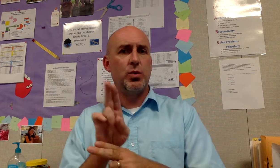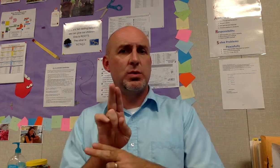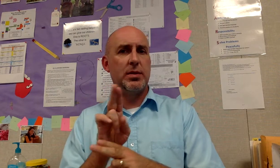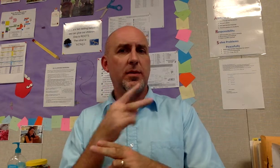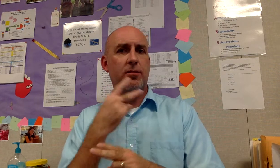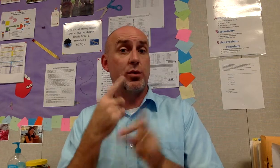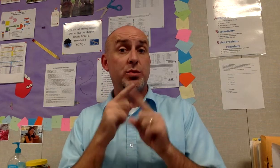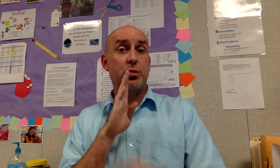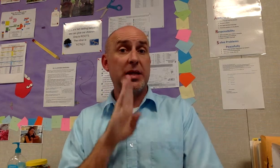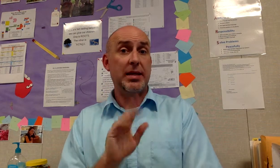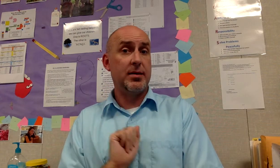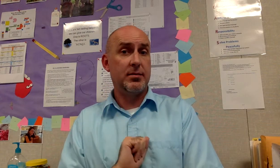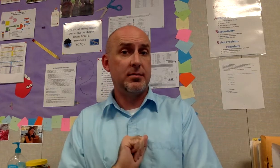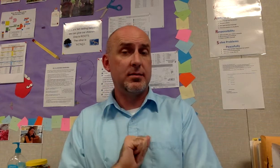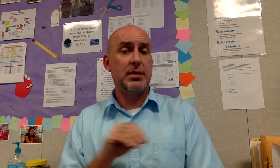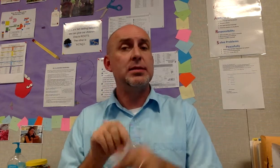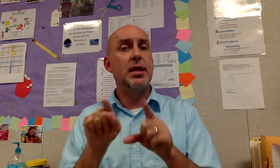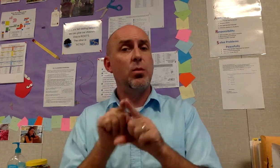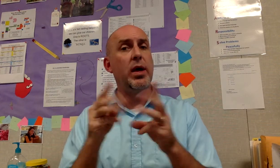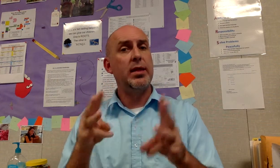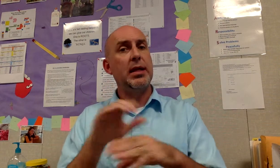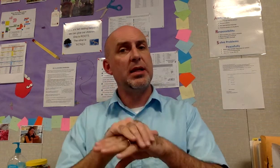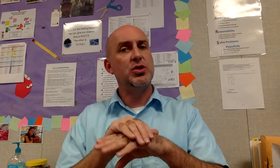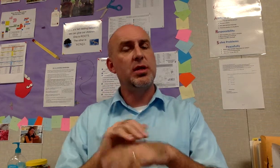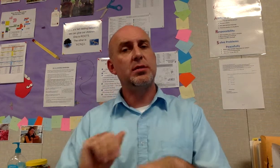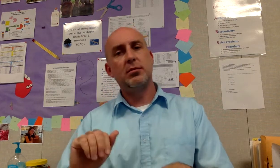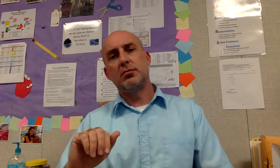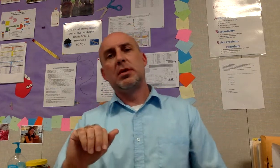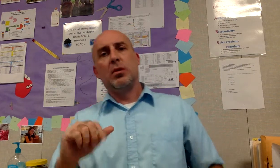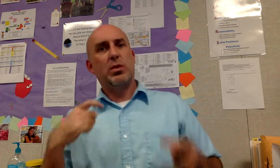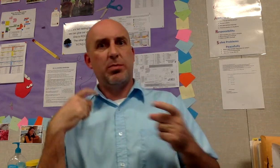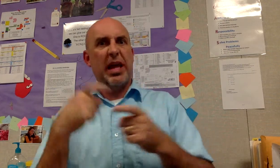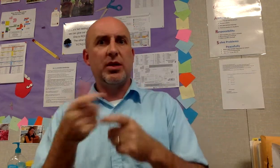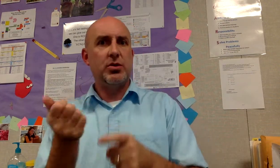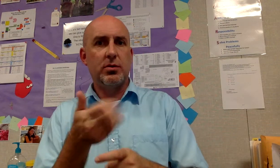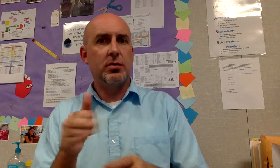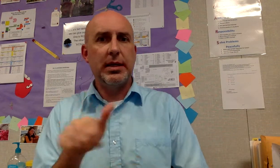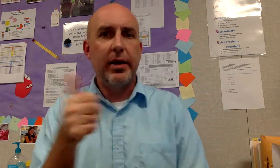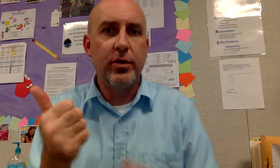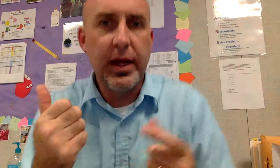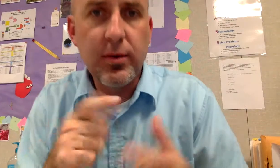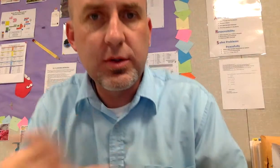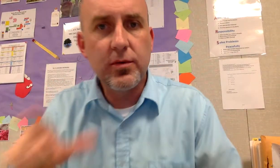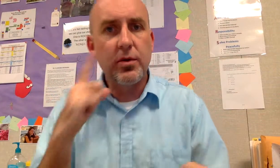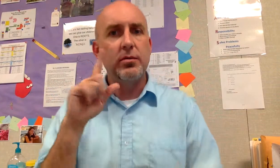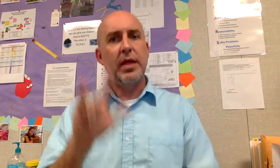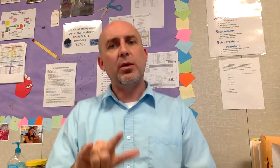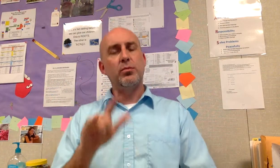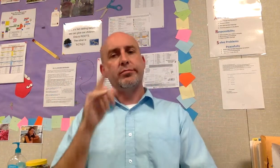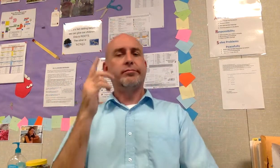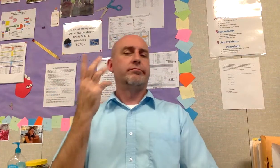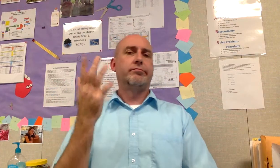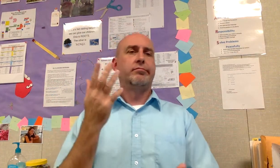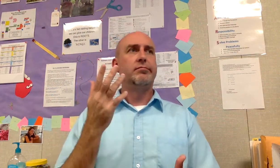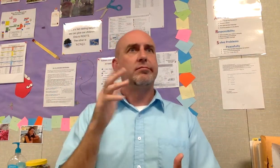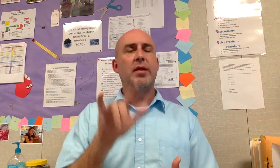use the verb to be in the same way that English does, or Spanish, or any other language for